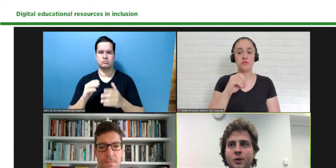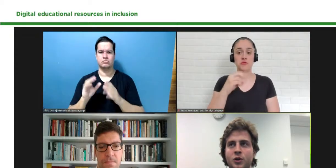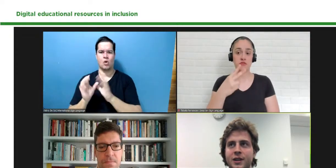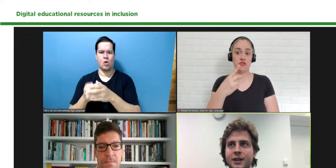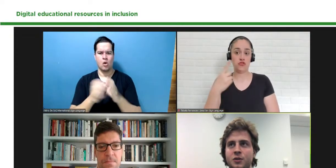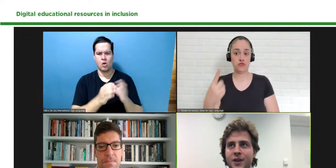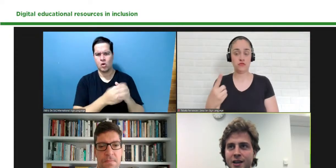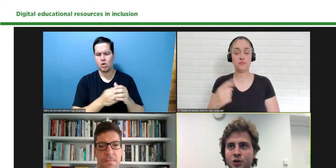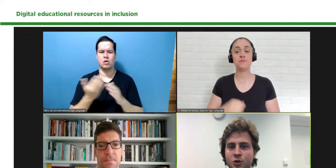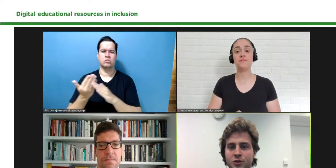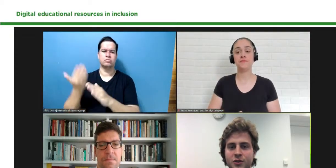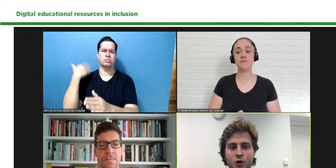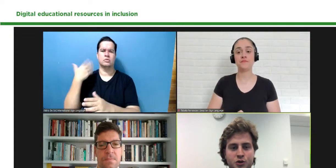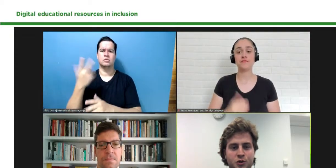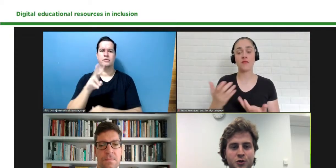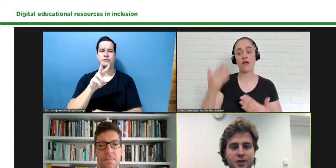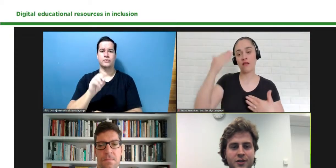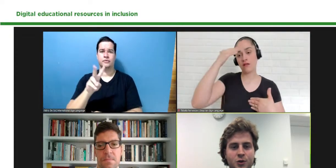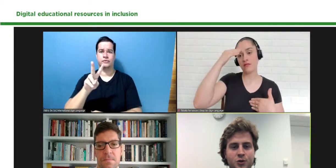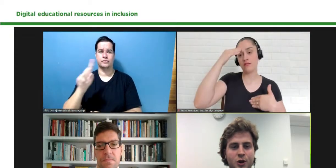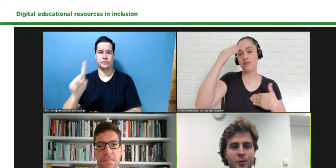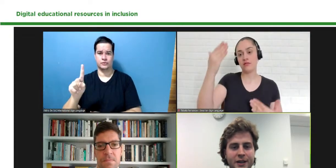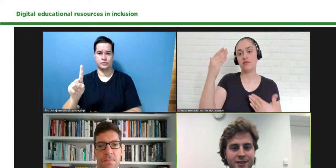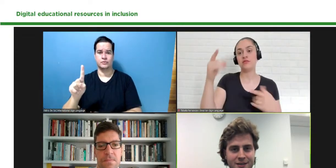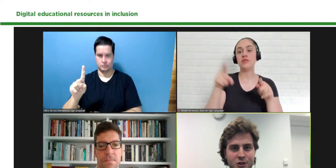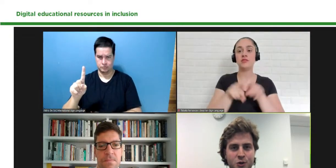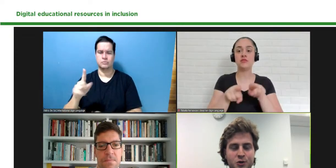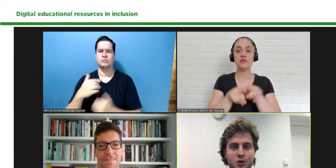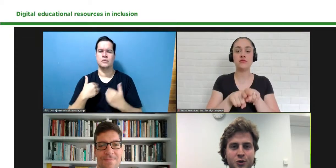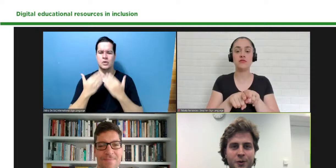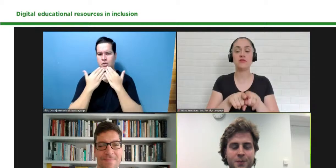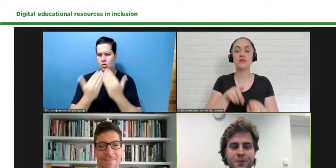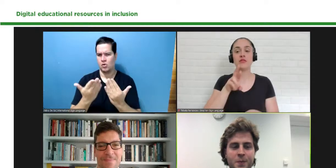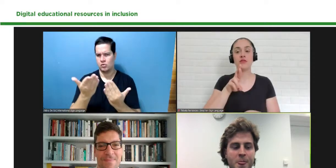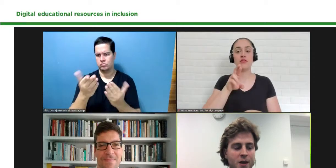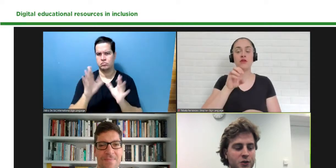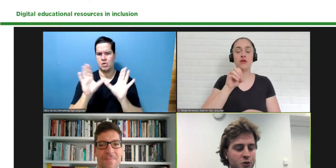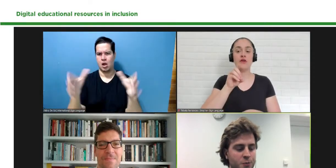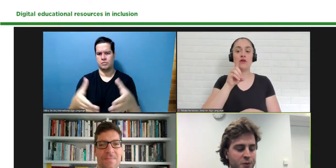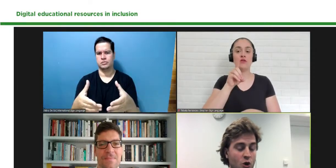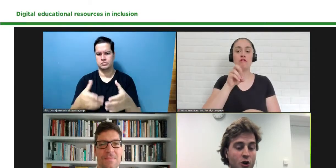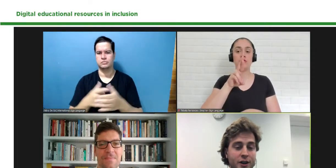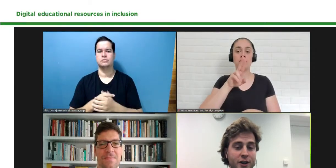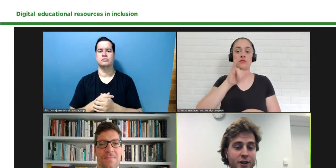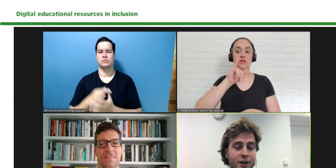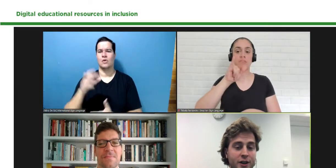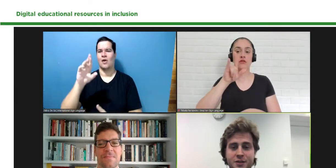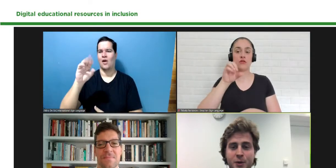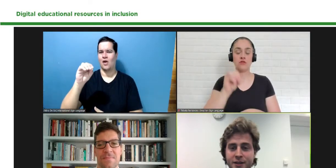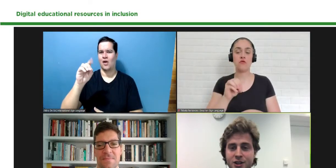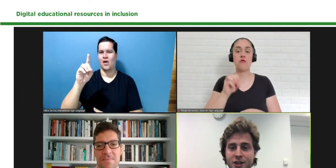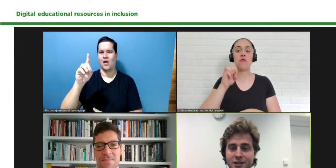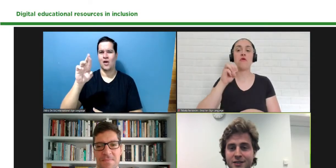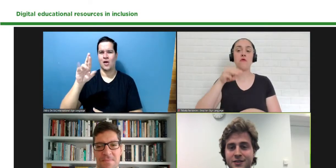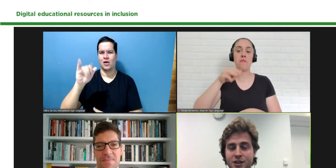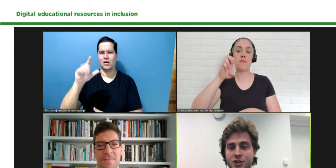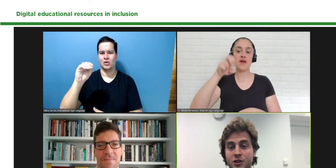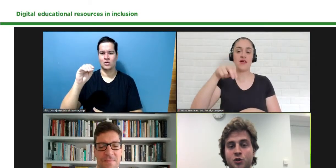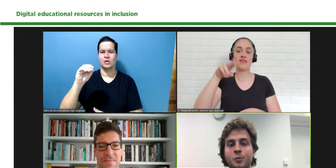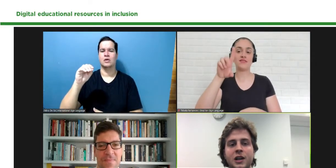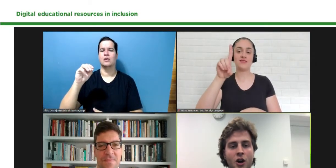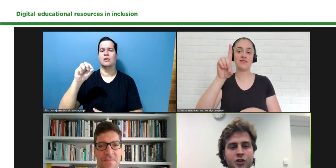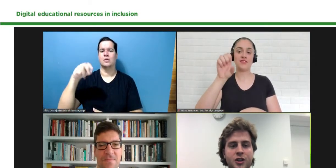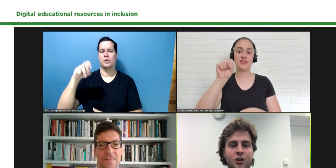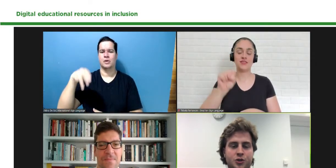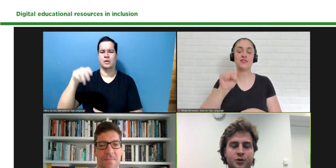First of all, I would like to thank you also to the Rodrigo Mendes Institute to be organizing this partner channel session